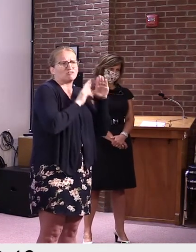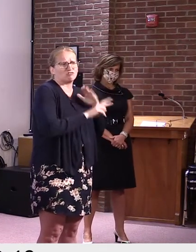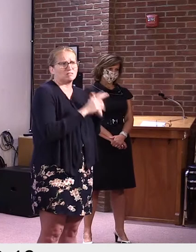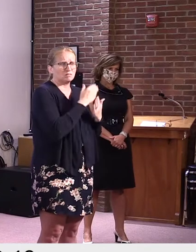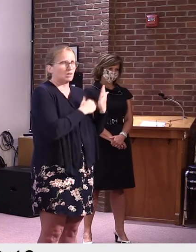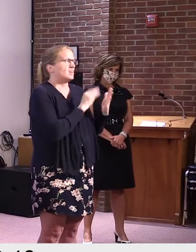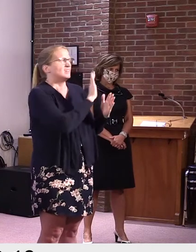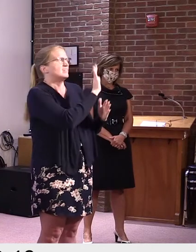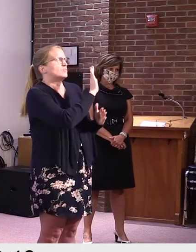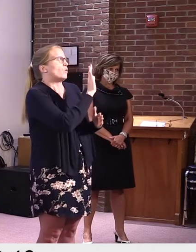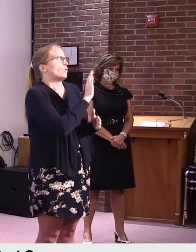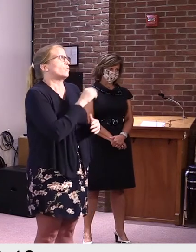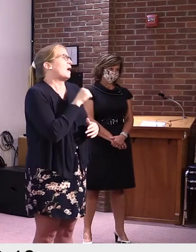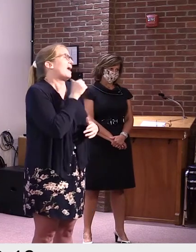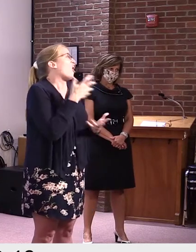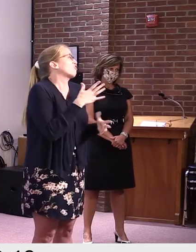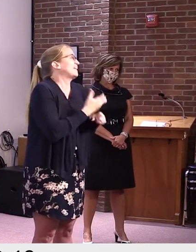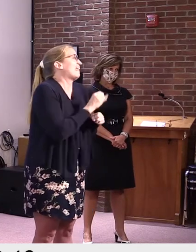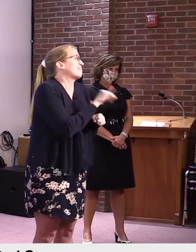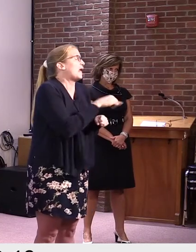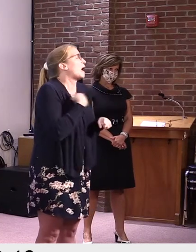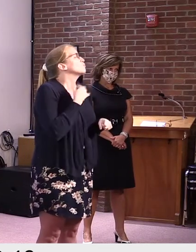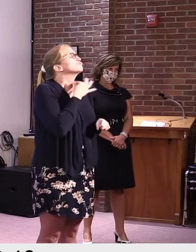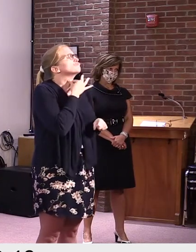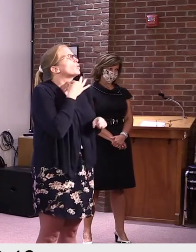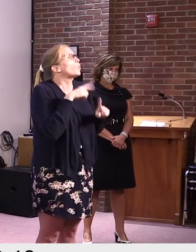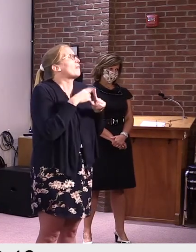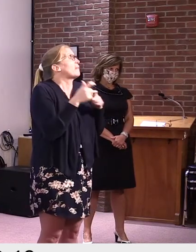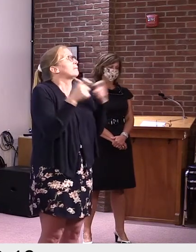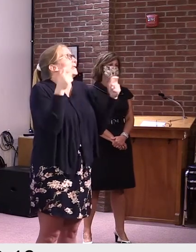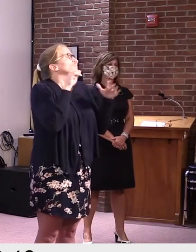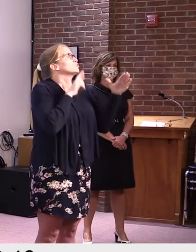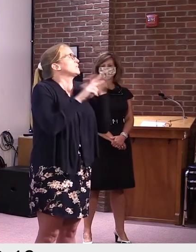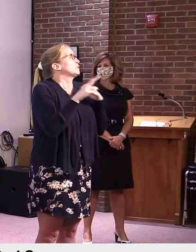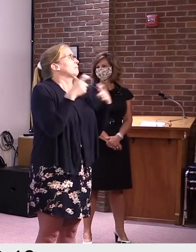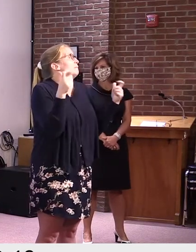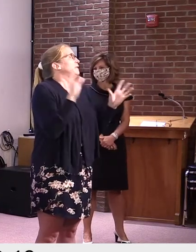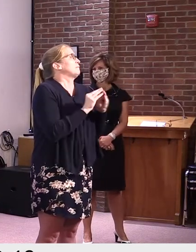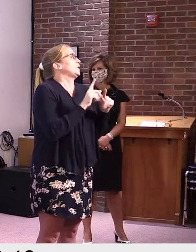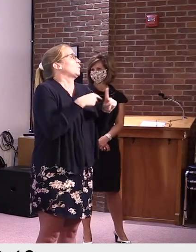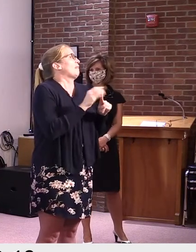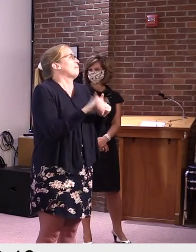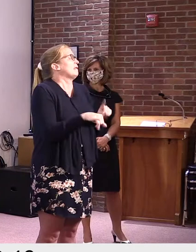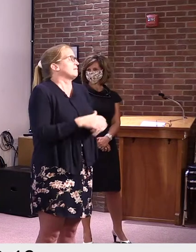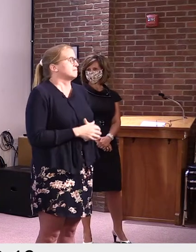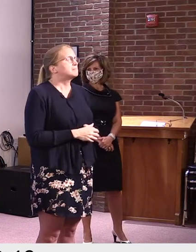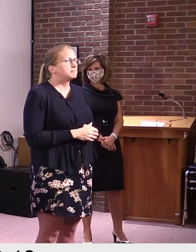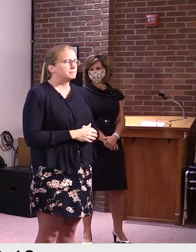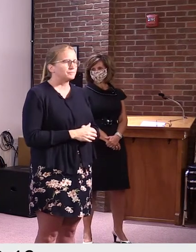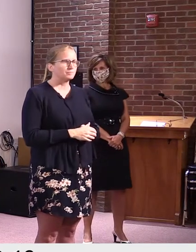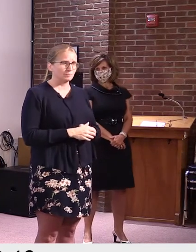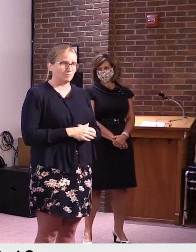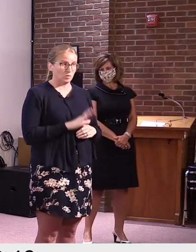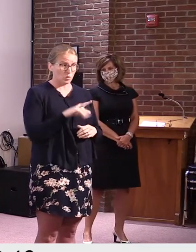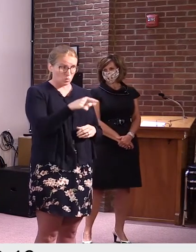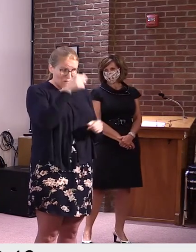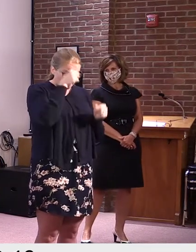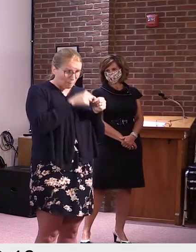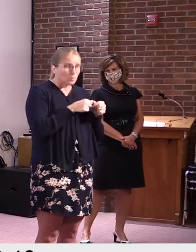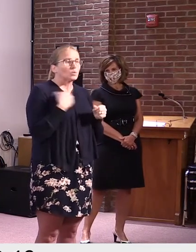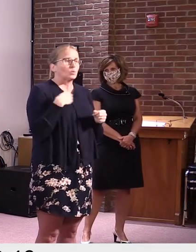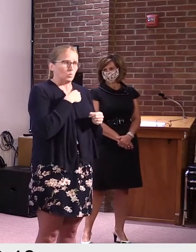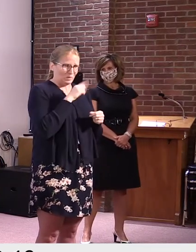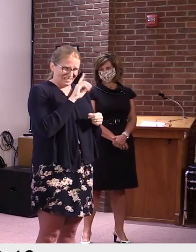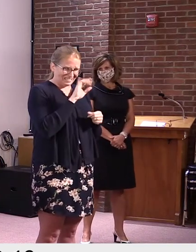No, thanks. I get that. I just wanted to know when the big one was coming. But thank you very much. As you might recall, we did